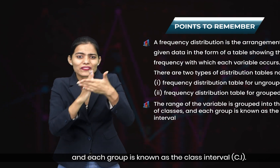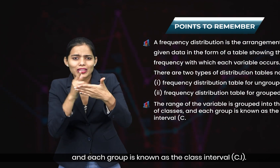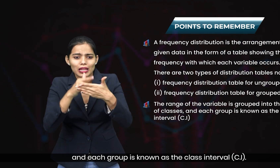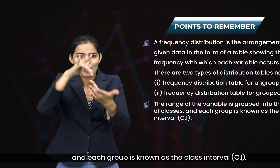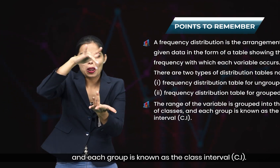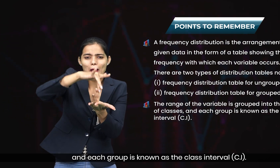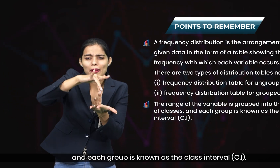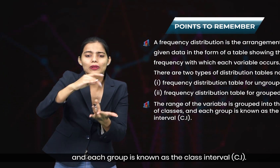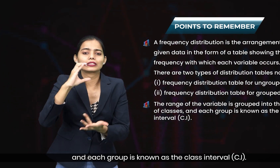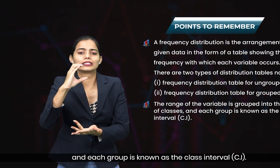interval.